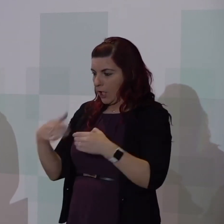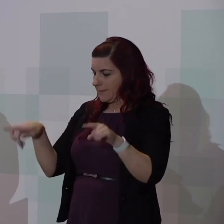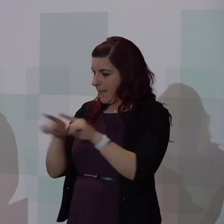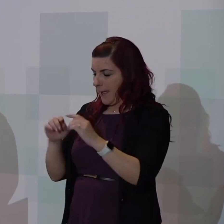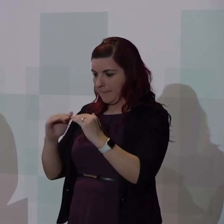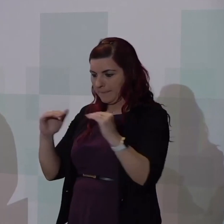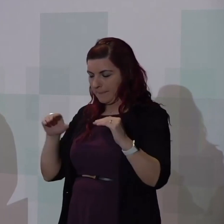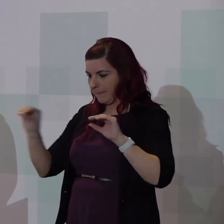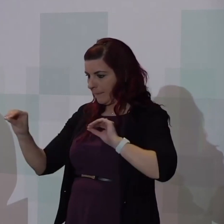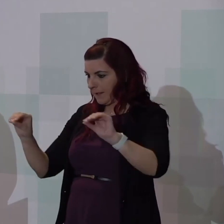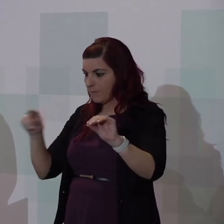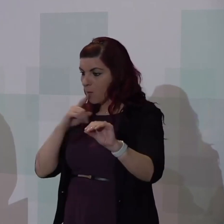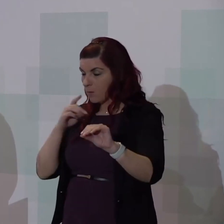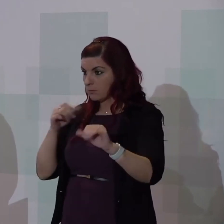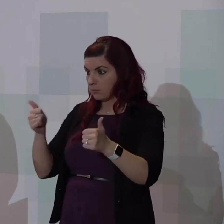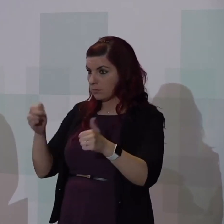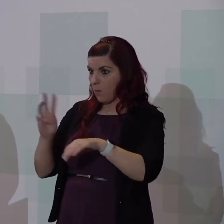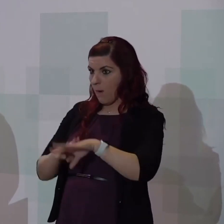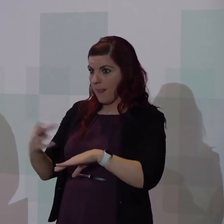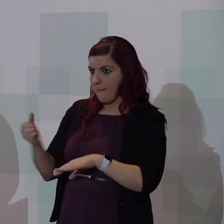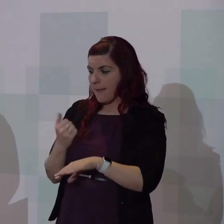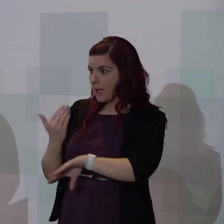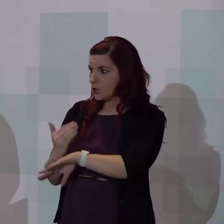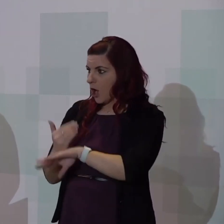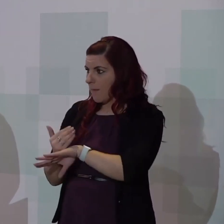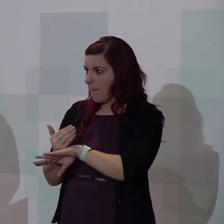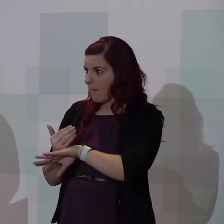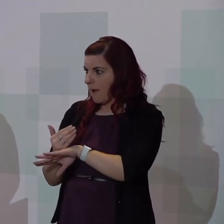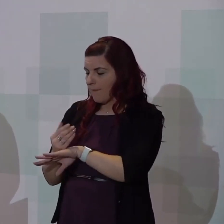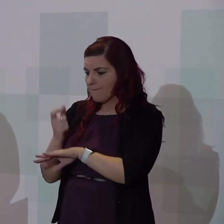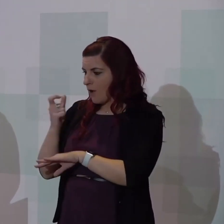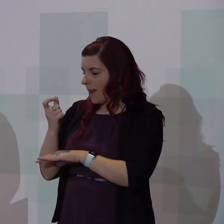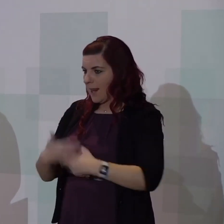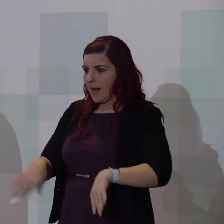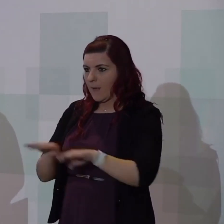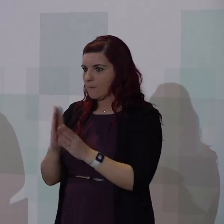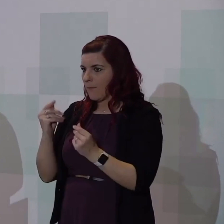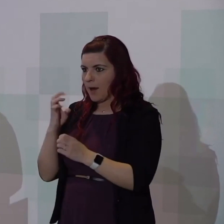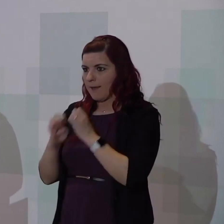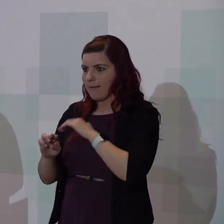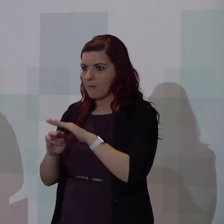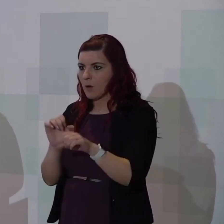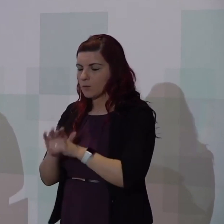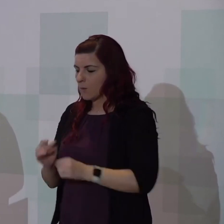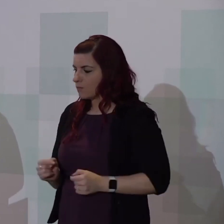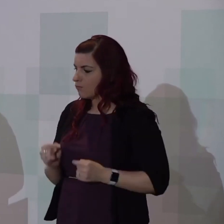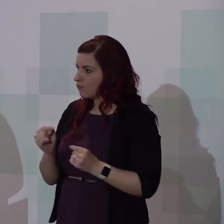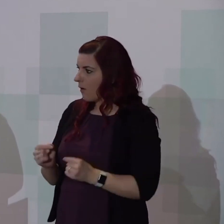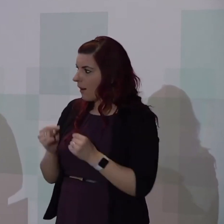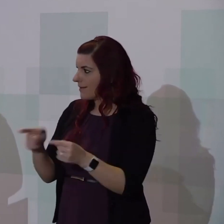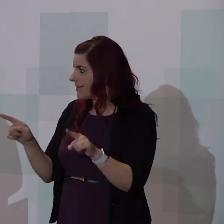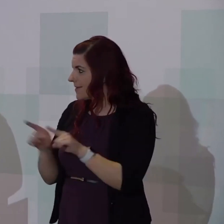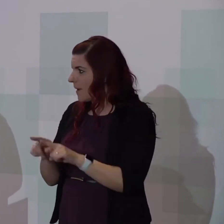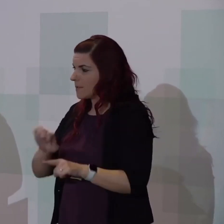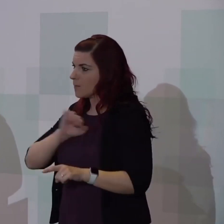Even though I was in a very well-paid job, I was left with very little disposable income. The struggle was daily, as I'm sure it is for